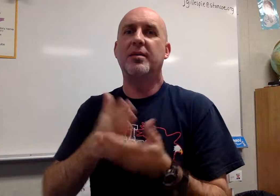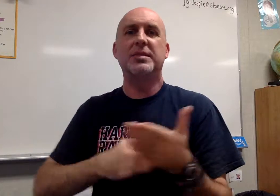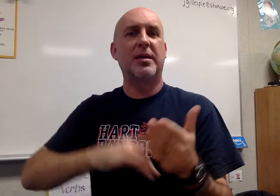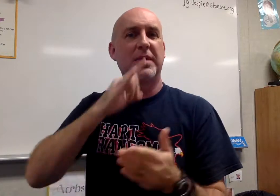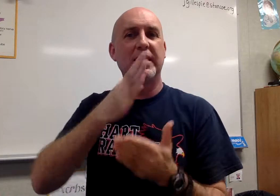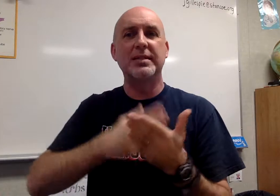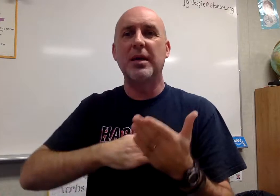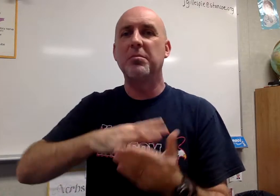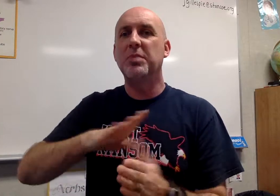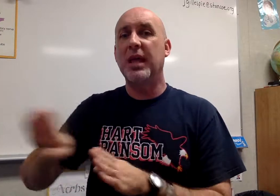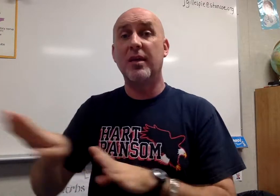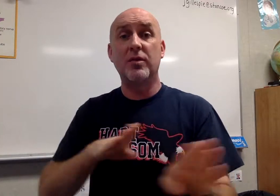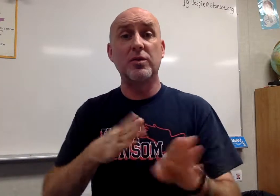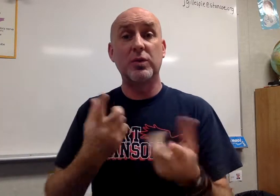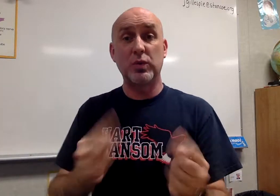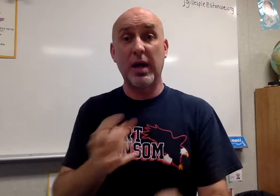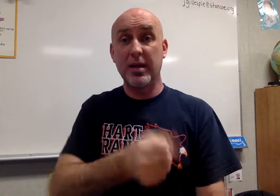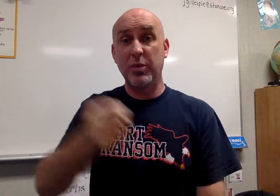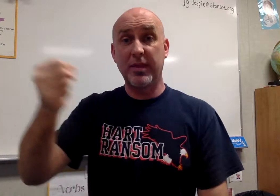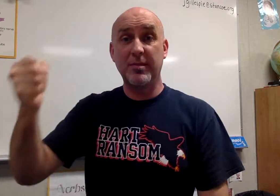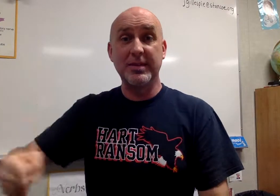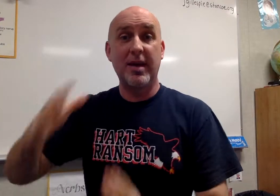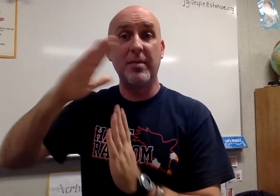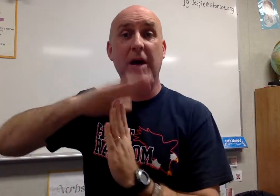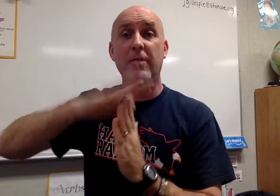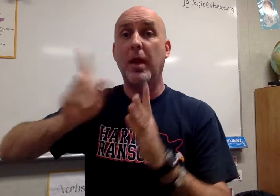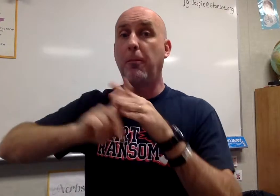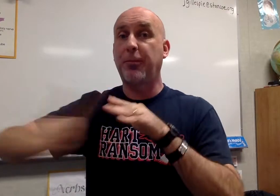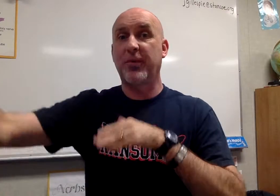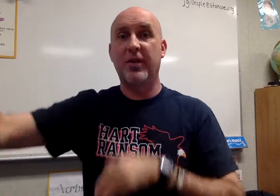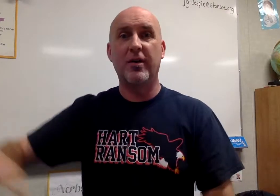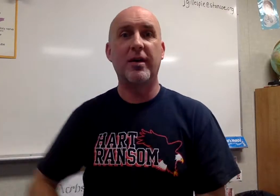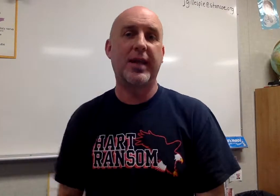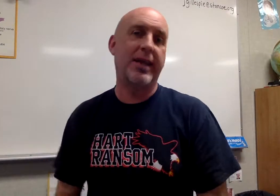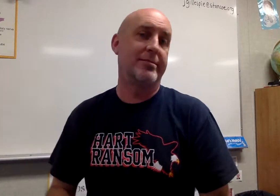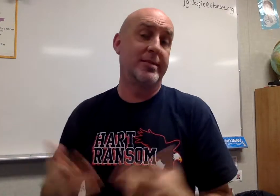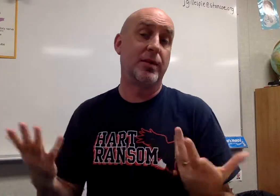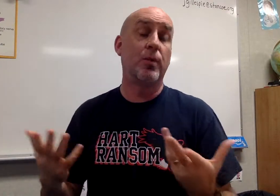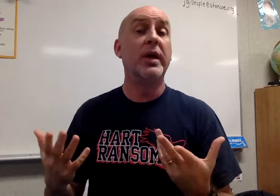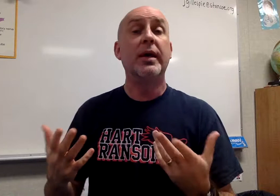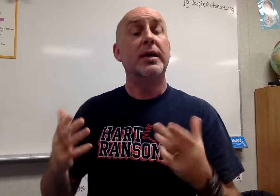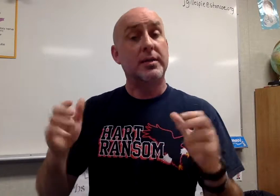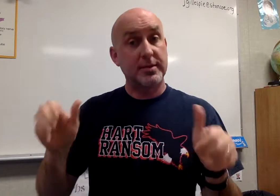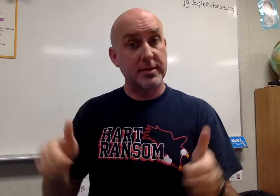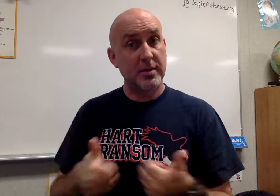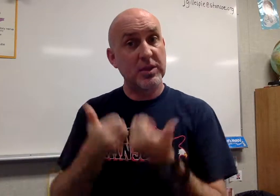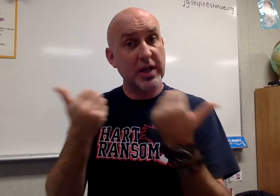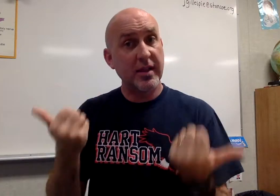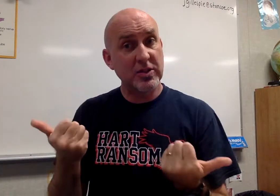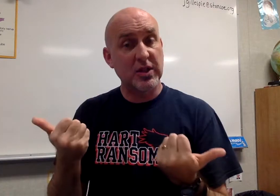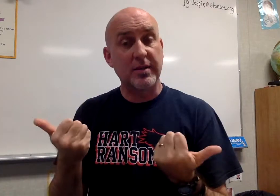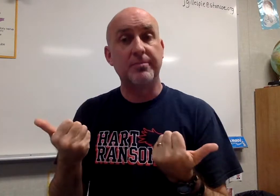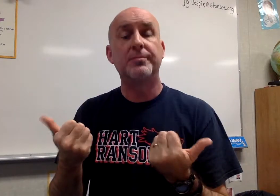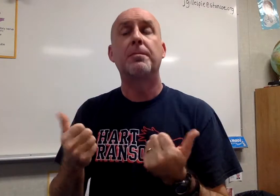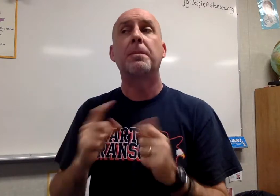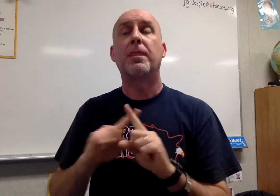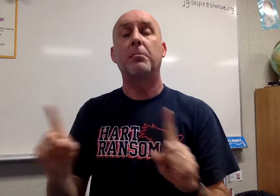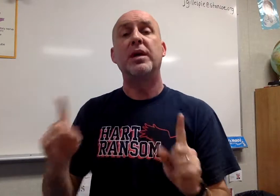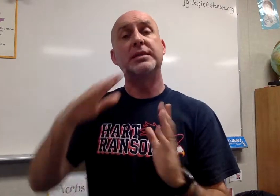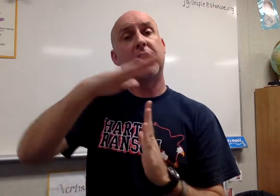some kids, some behaviors, you try to put them in timeout and they're gone again. So this is going to be challenging. But